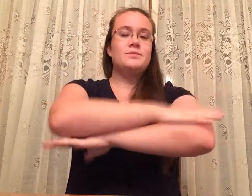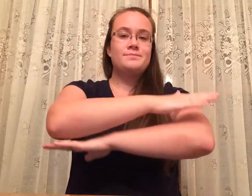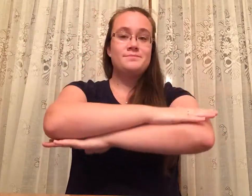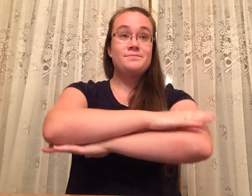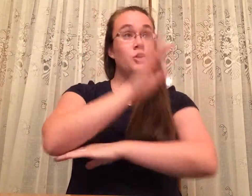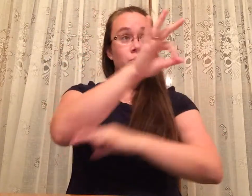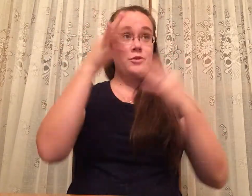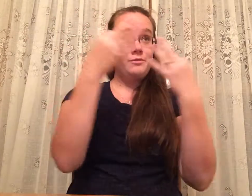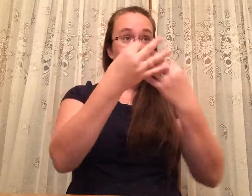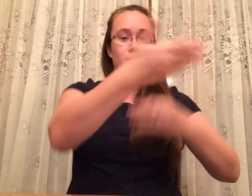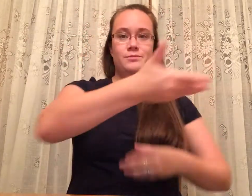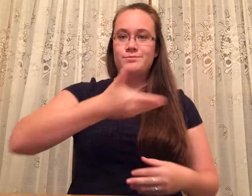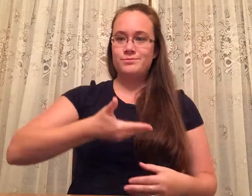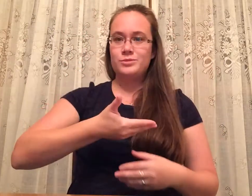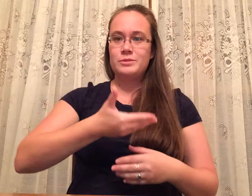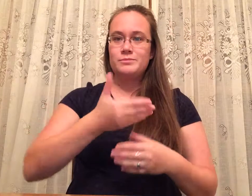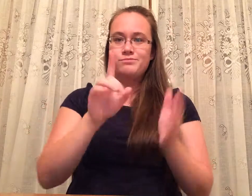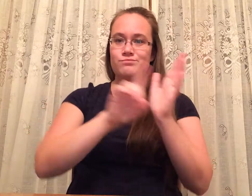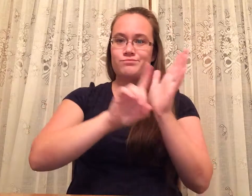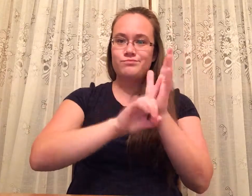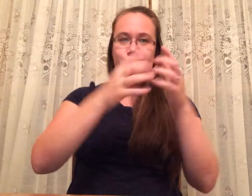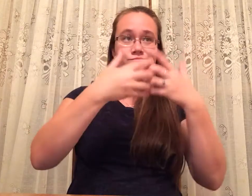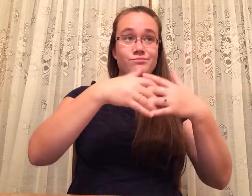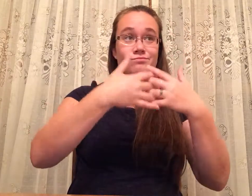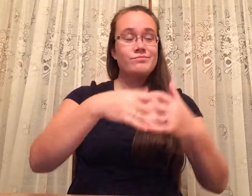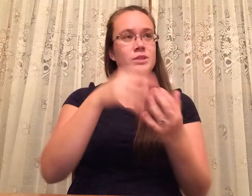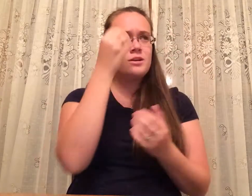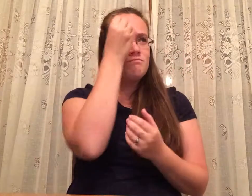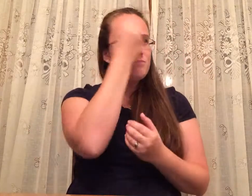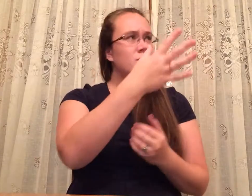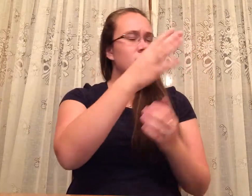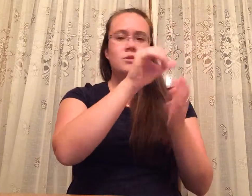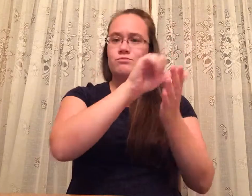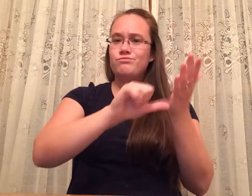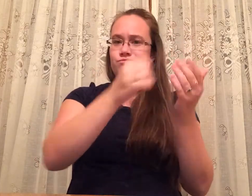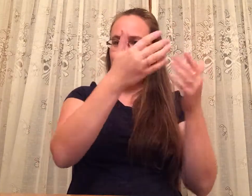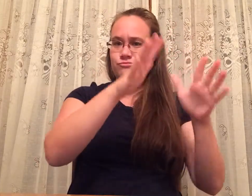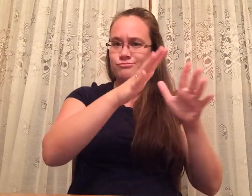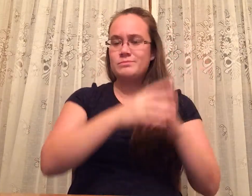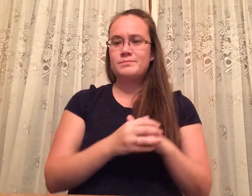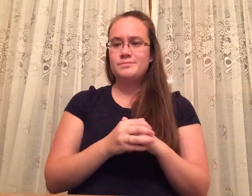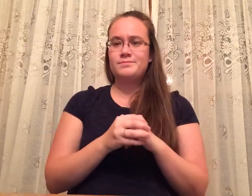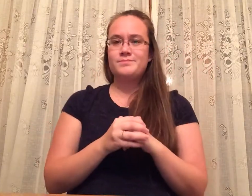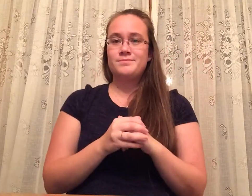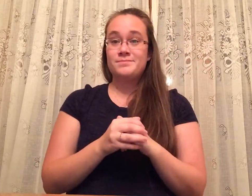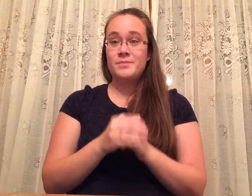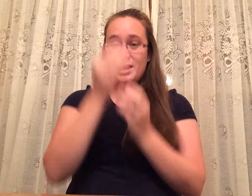will receive a pager to alert them when you are out of your procedure and in the recovery room. The information